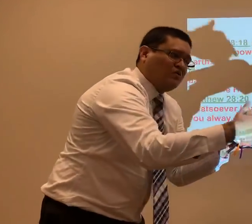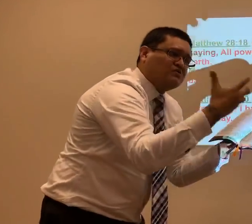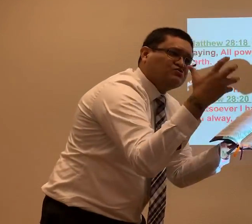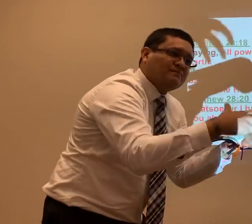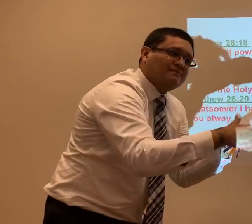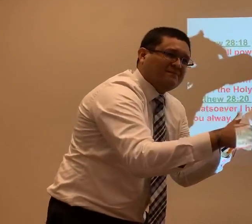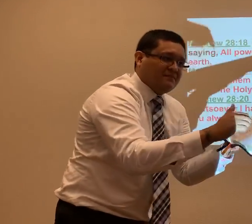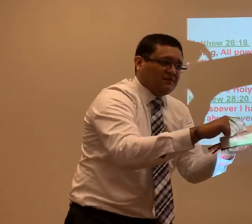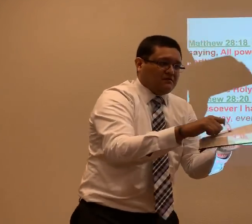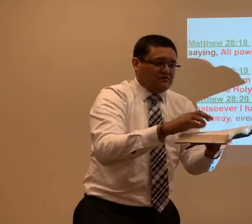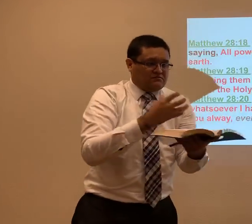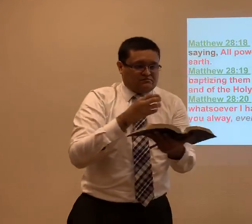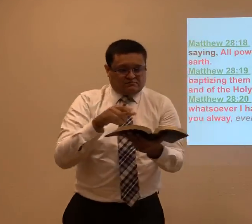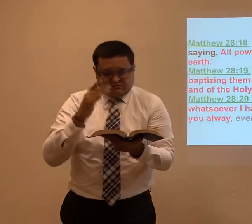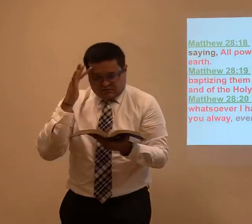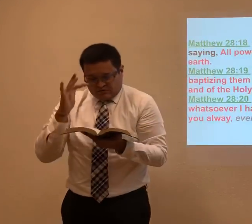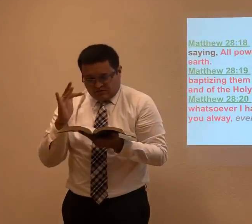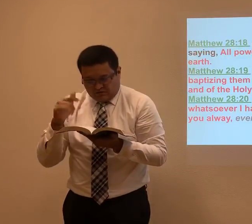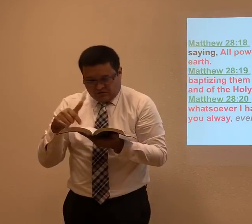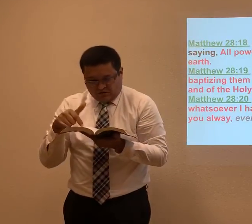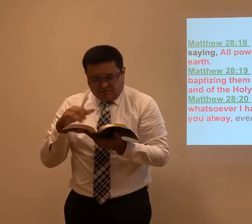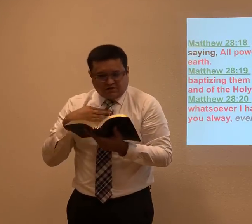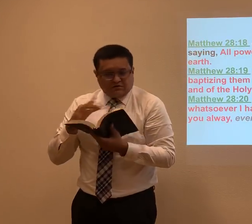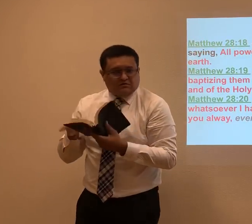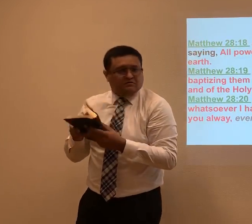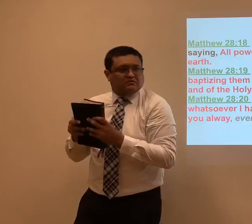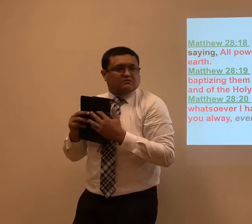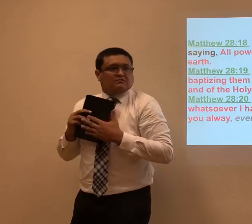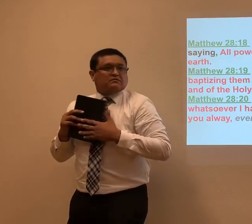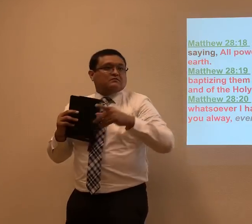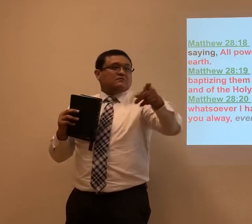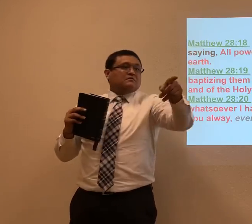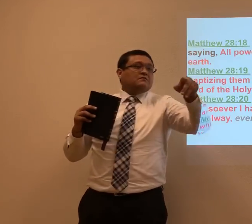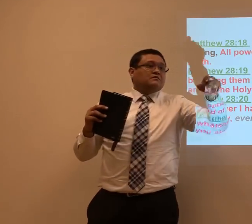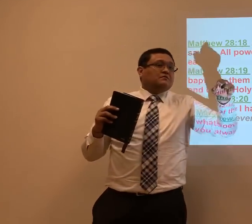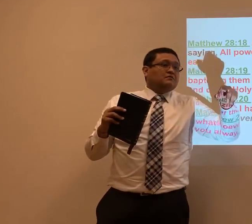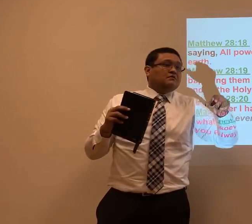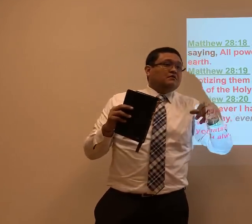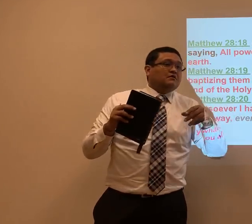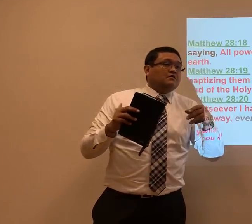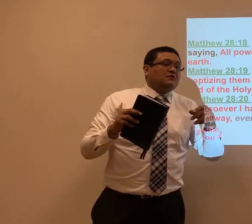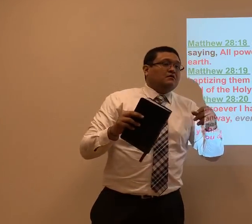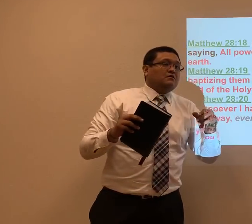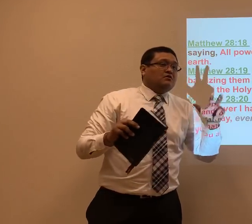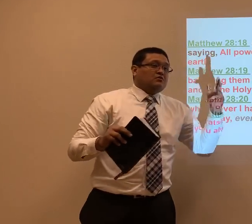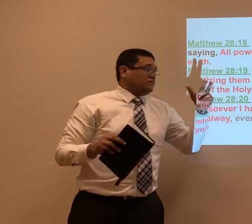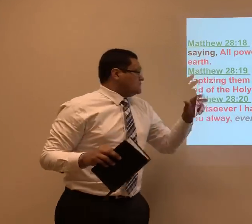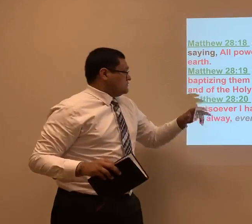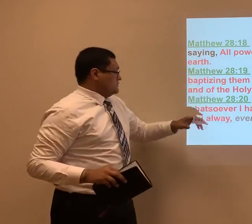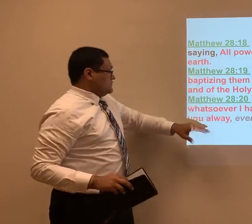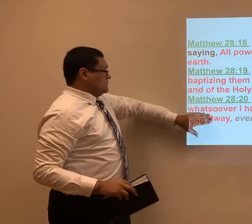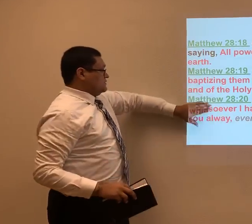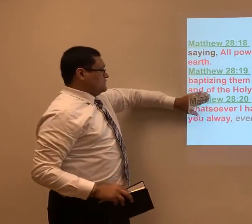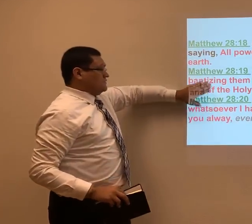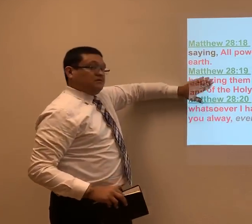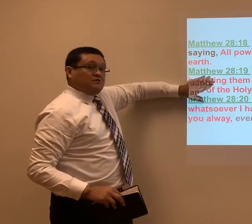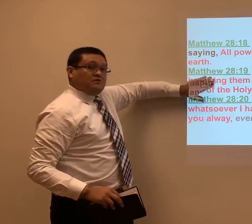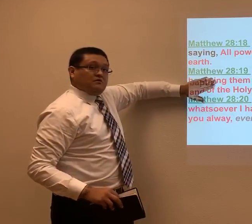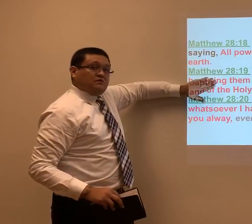and share this truth with other people. It's not just for ourselves. So I like what the third verse